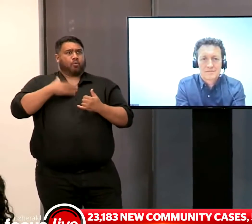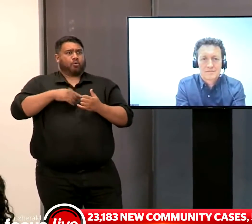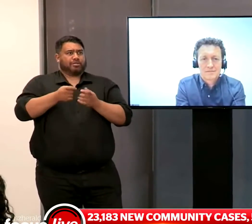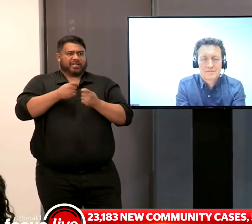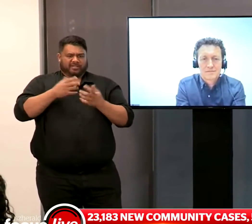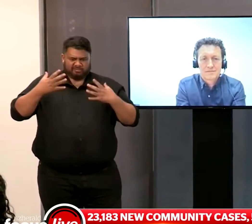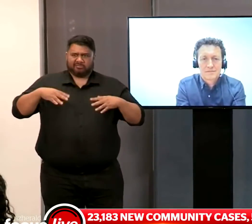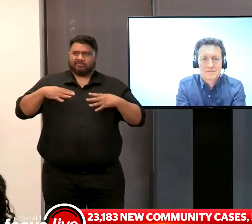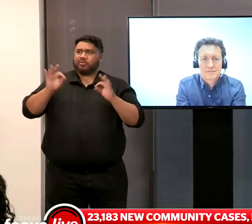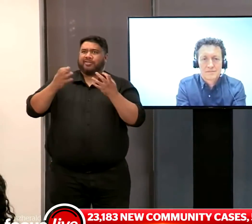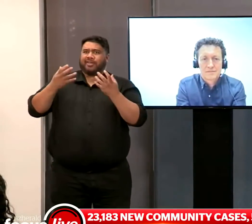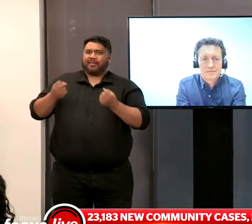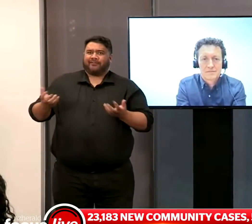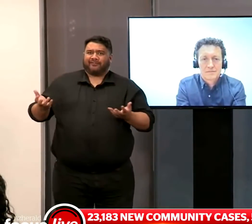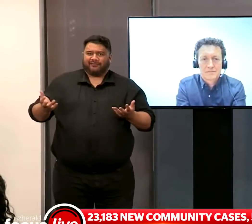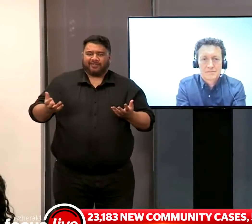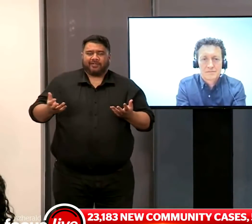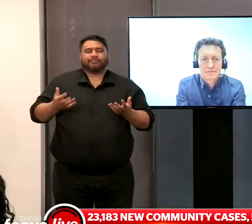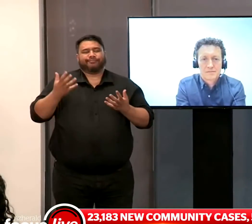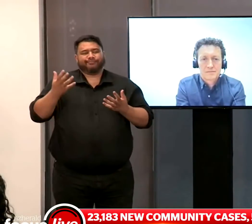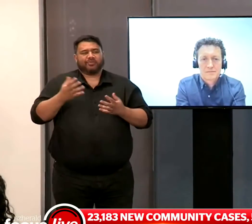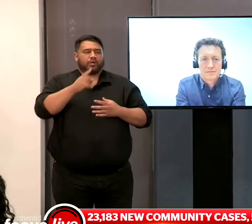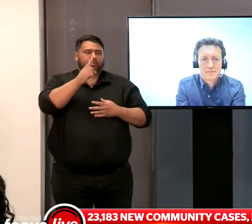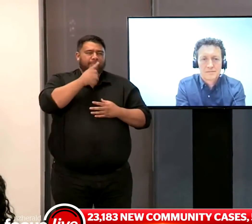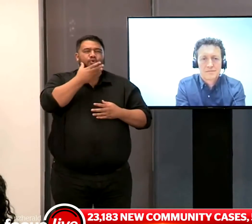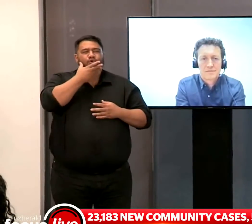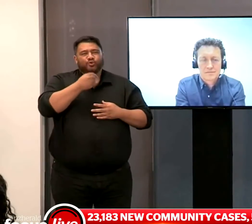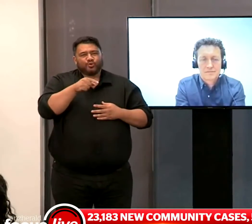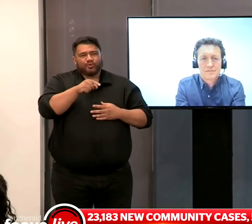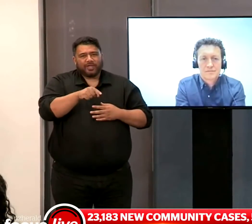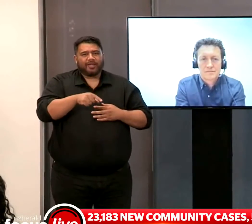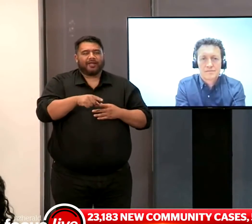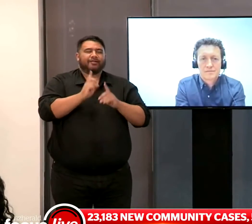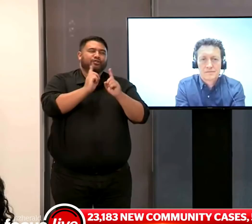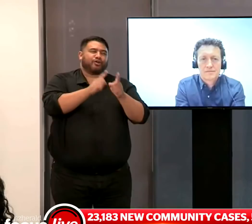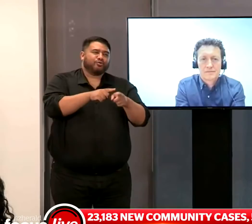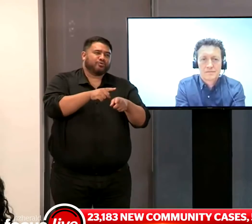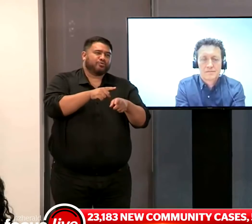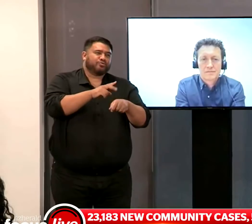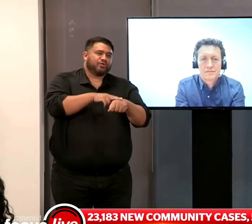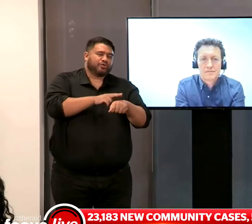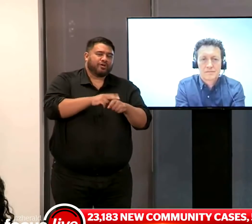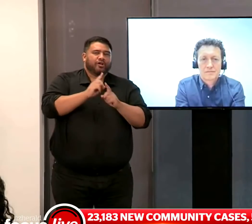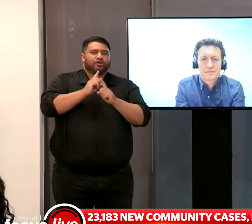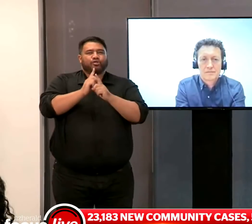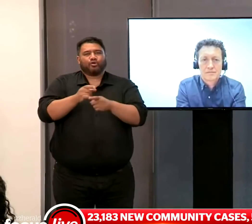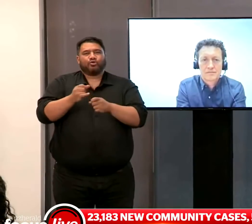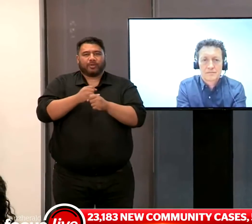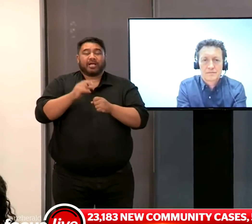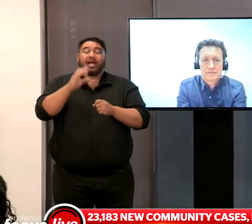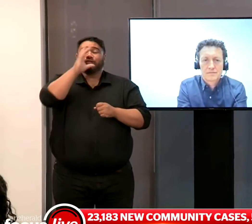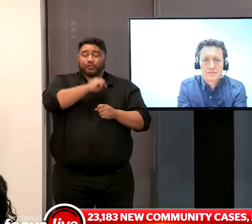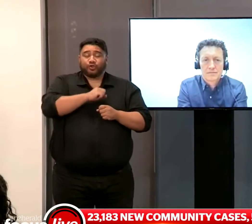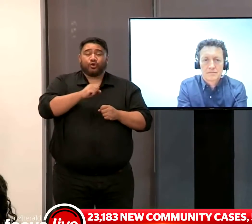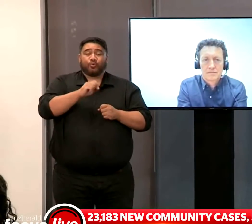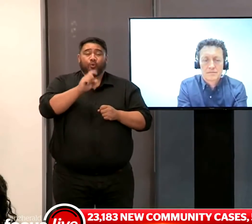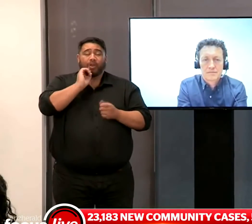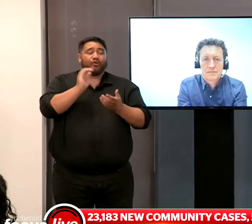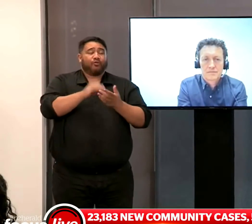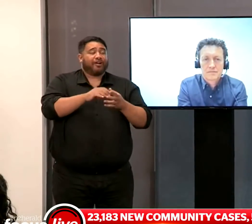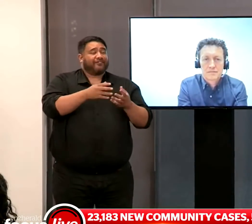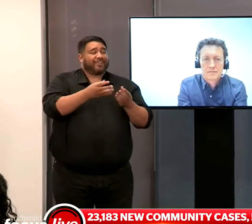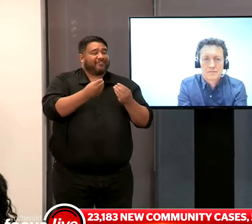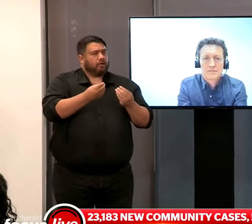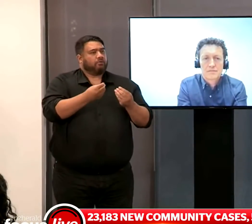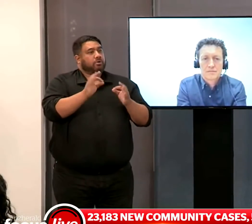tests to hand out, people are used to going to pharmacies or general practices for care, and so they have assumed that they were available. So I think